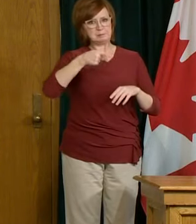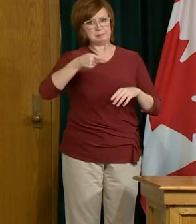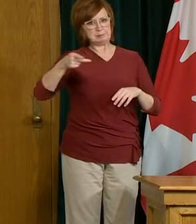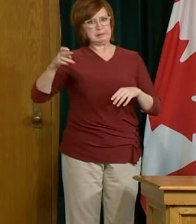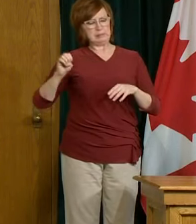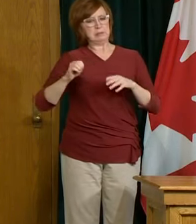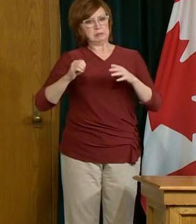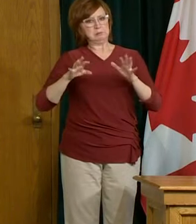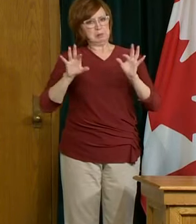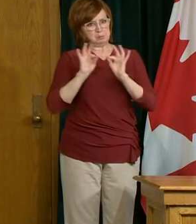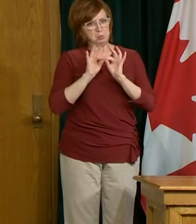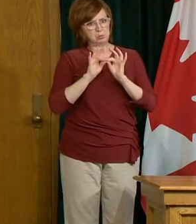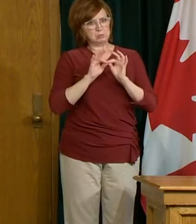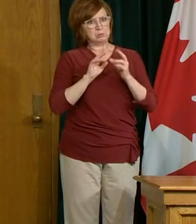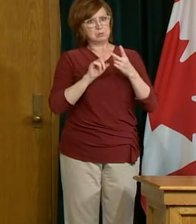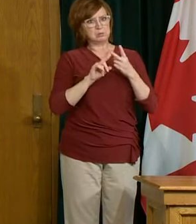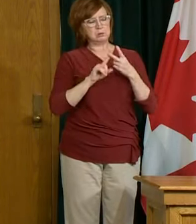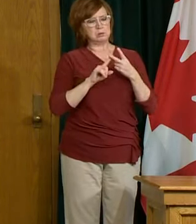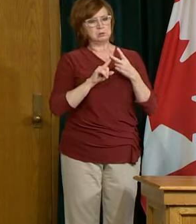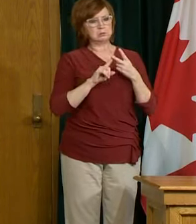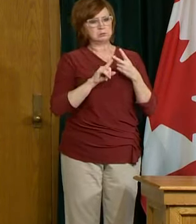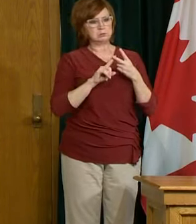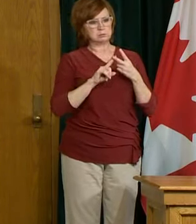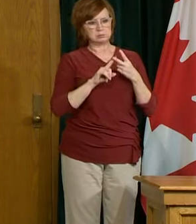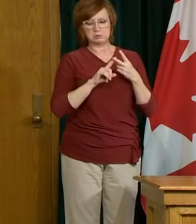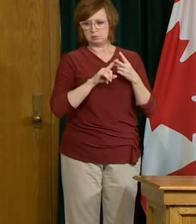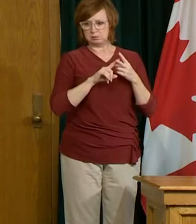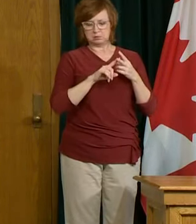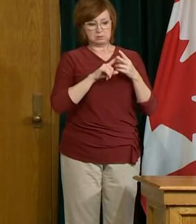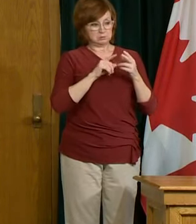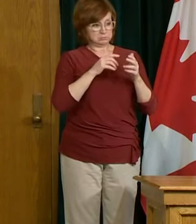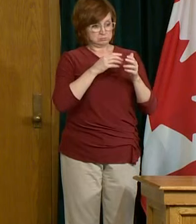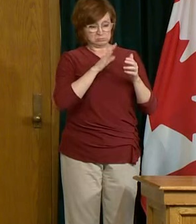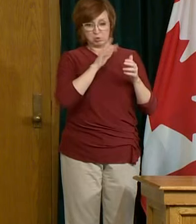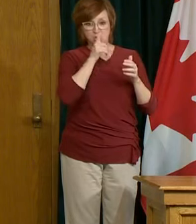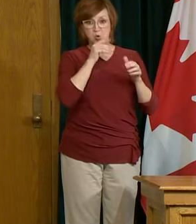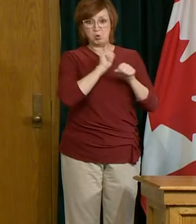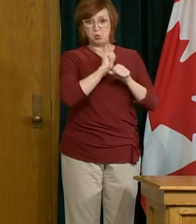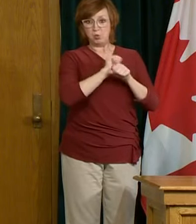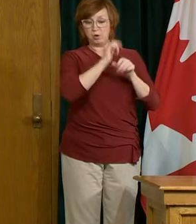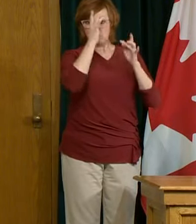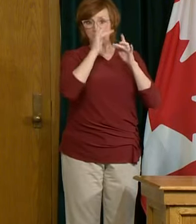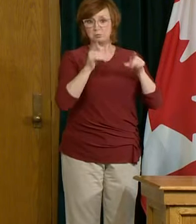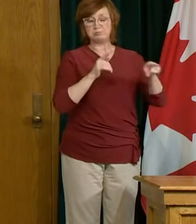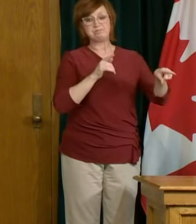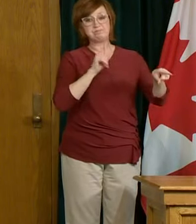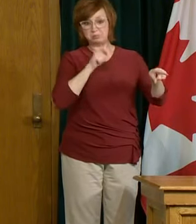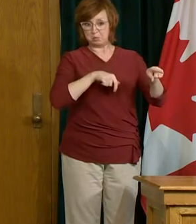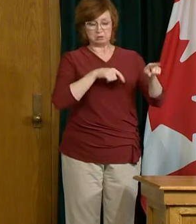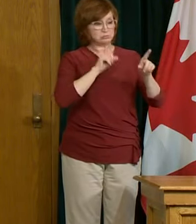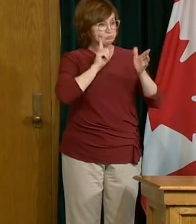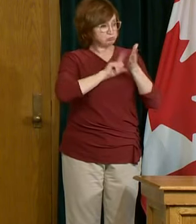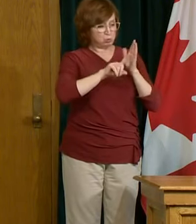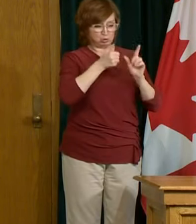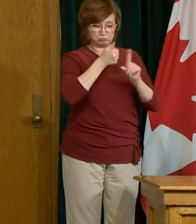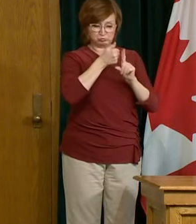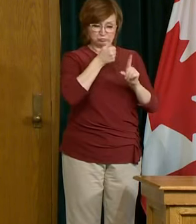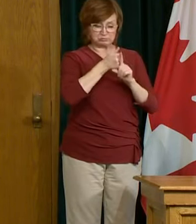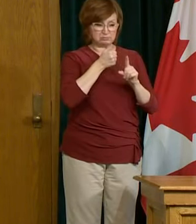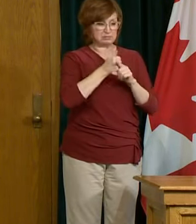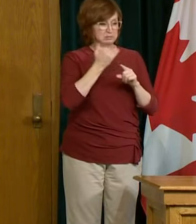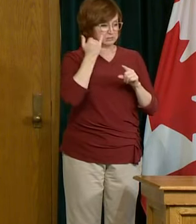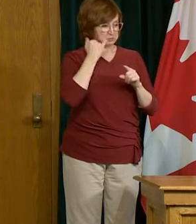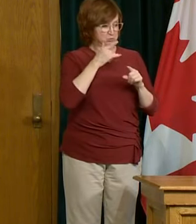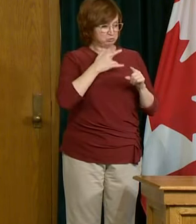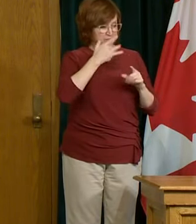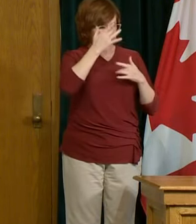working. And all healthcare workers are asked to self-monitor. And of course, if we have any symptoms, we are not to report to work.